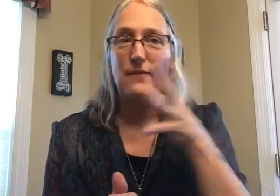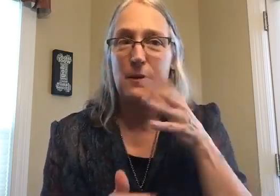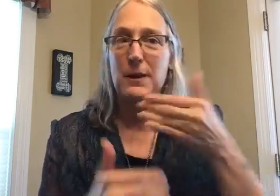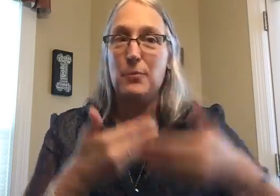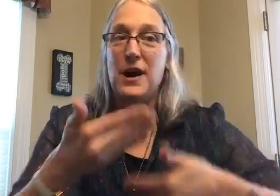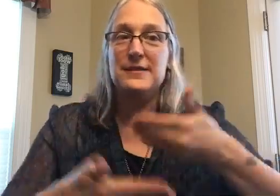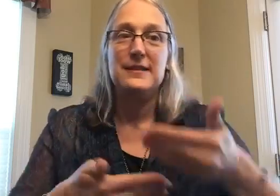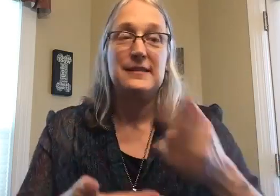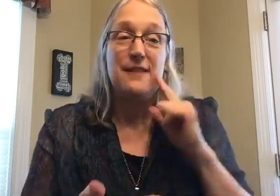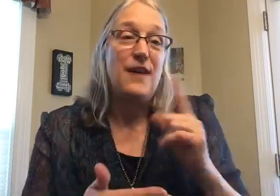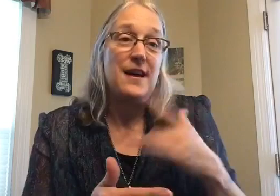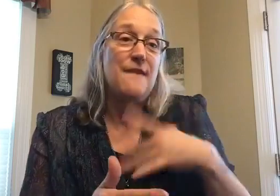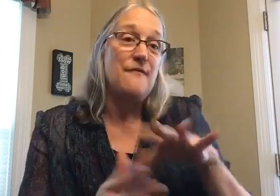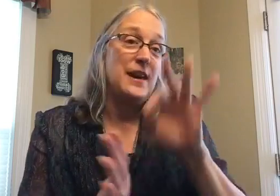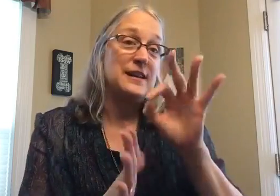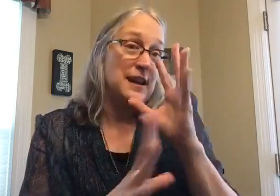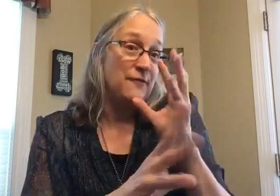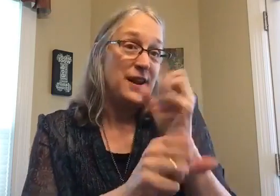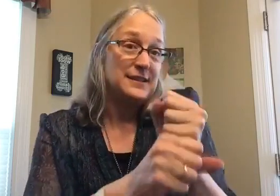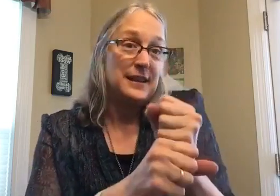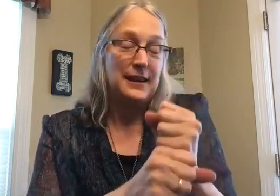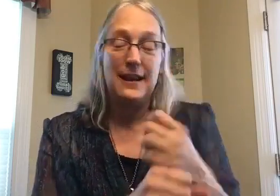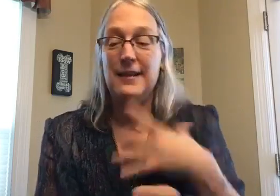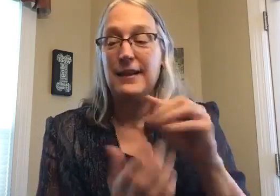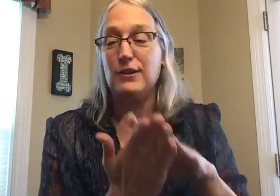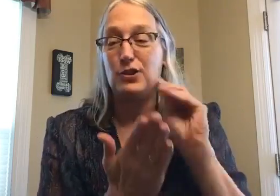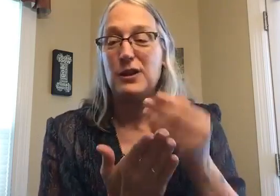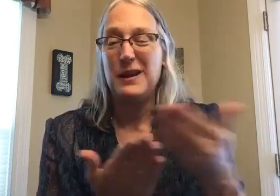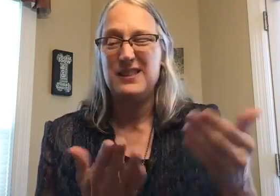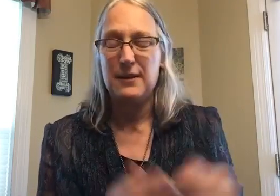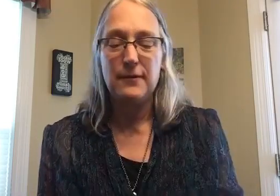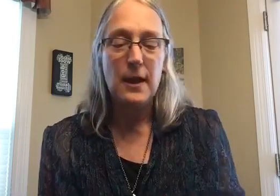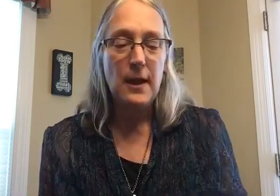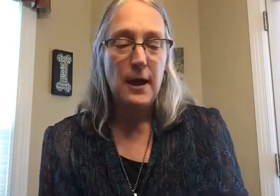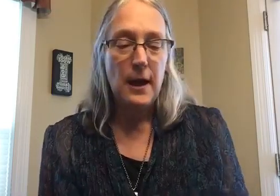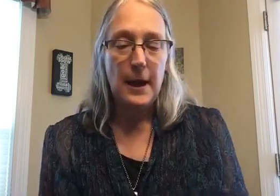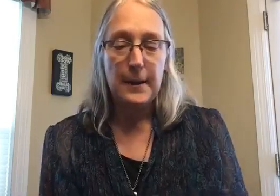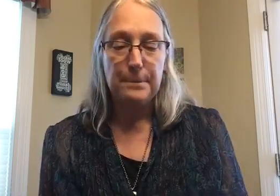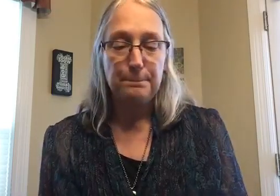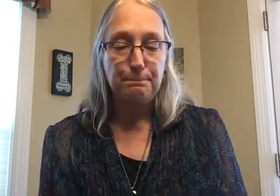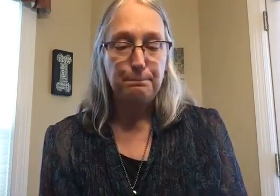farming process. I find it kind of fascinating. I like learning about stuff.